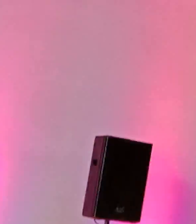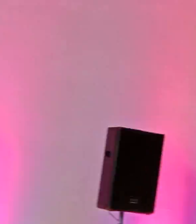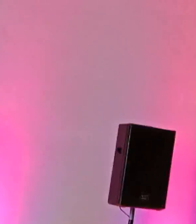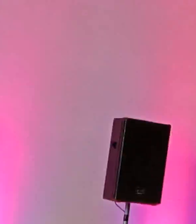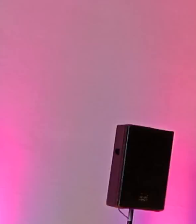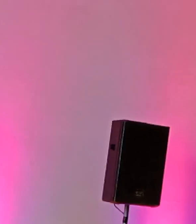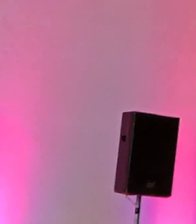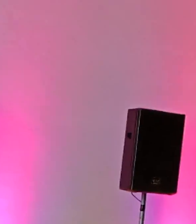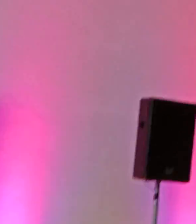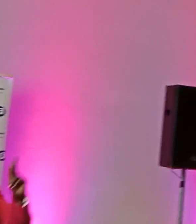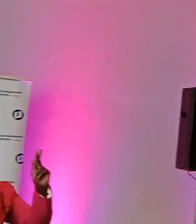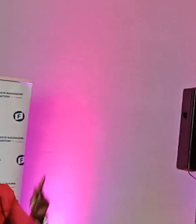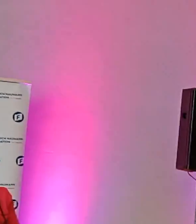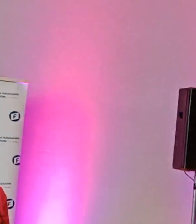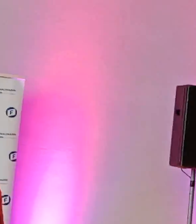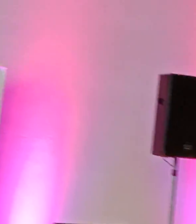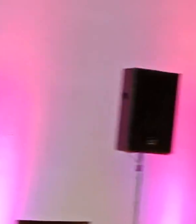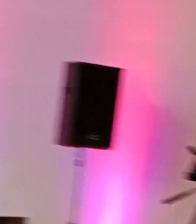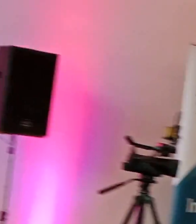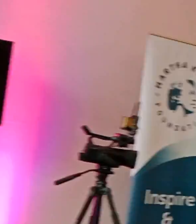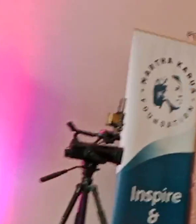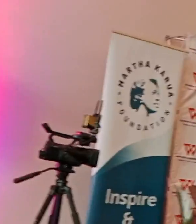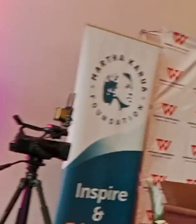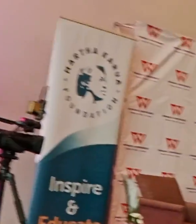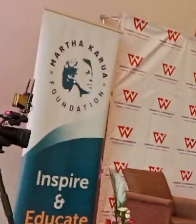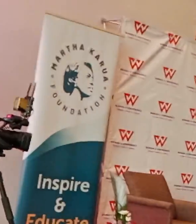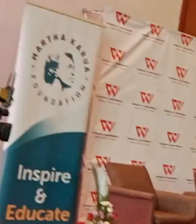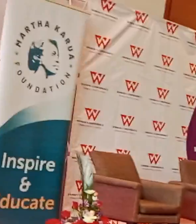Good, I like it. Powerful